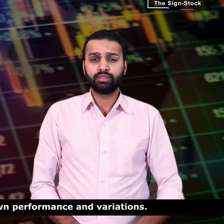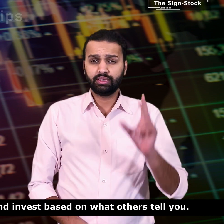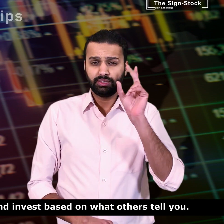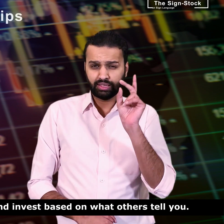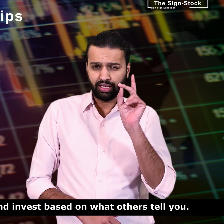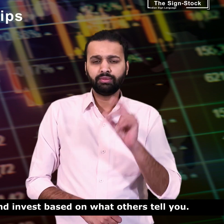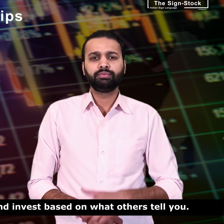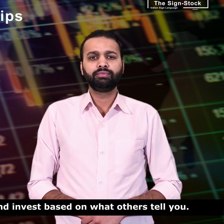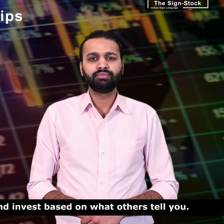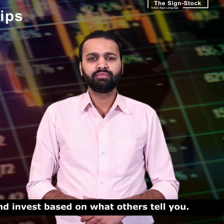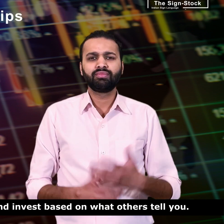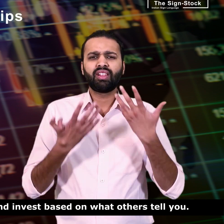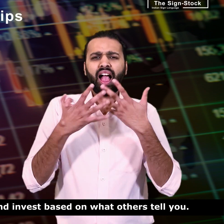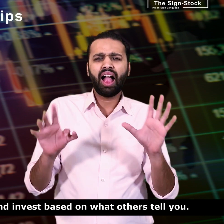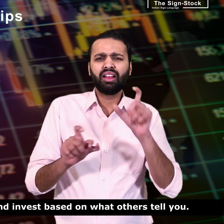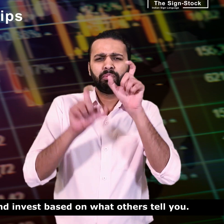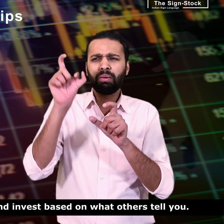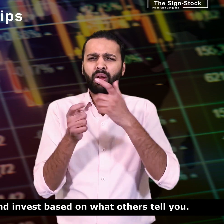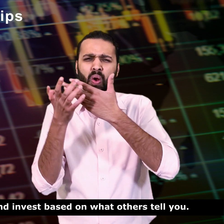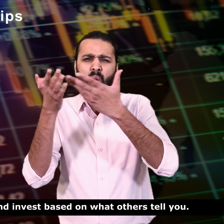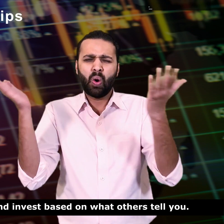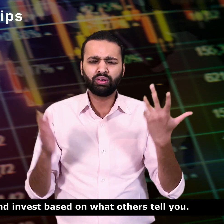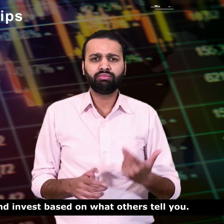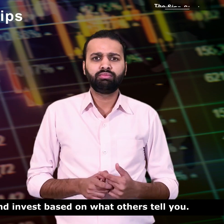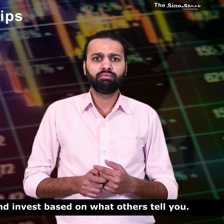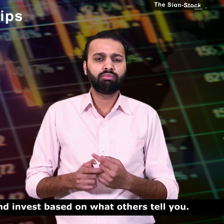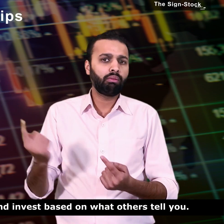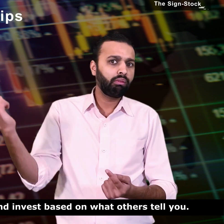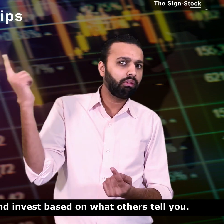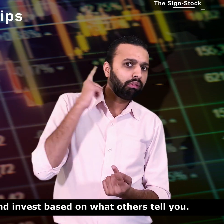Do not follow anyone's tips on blindly and invest based on what others tell you.